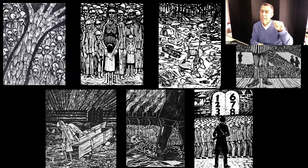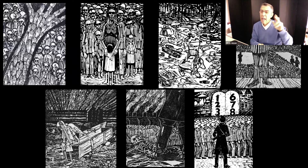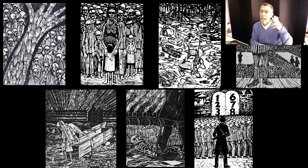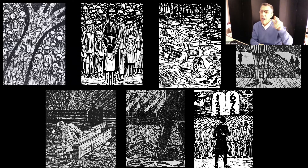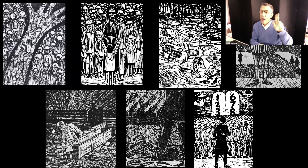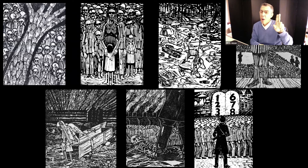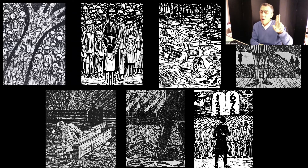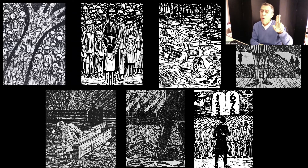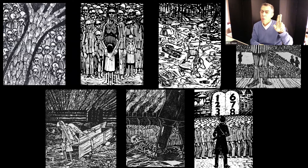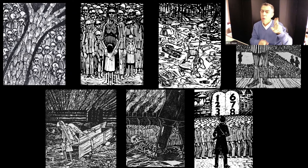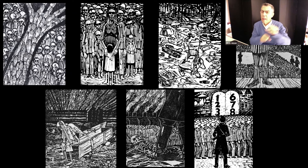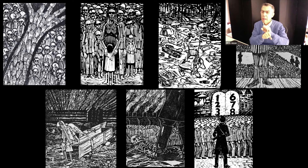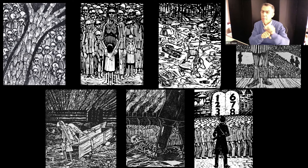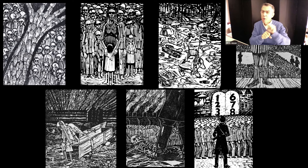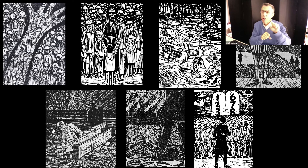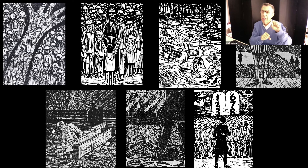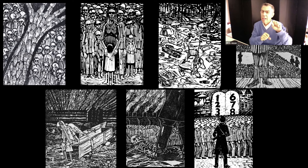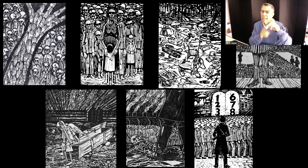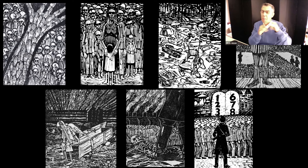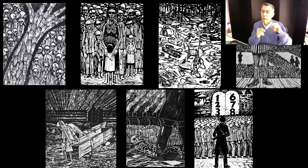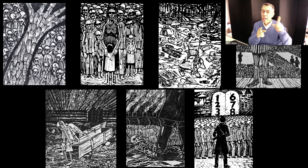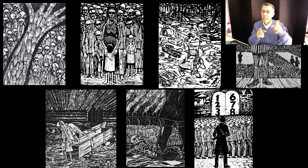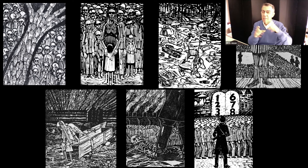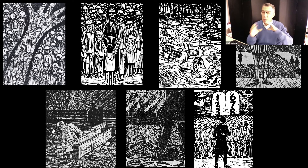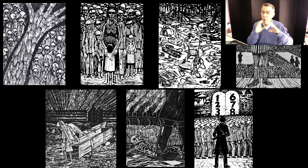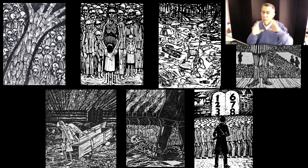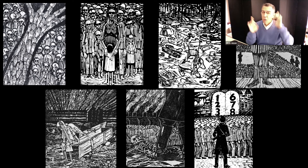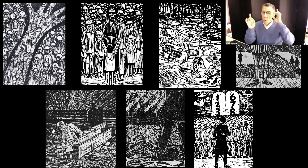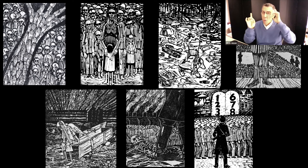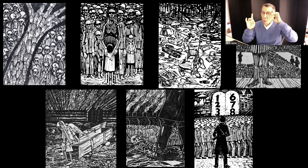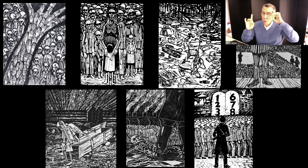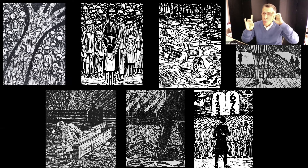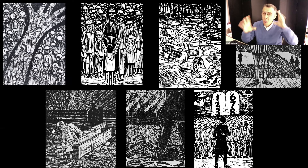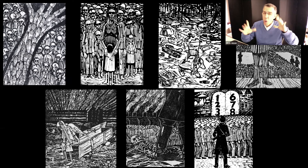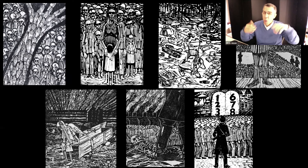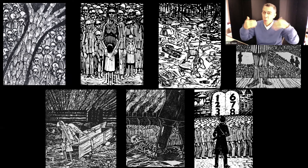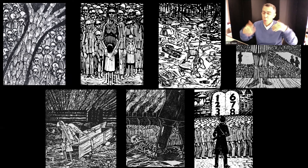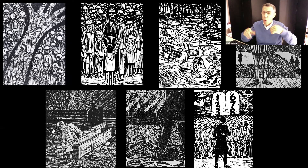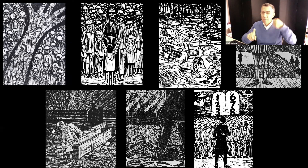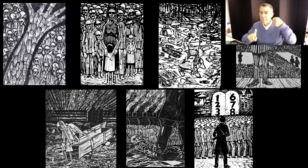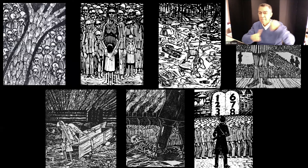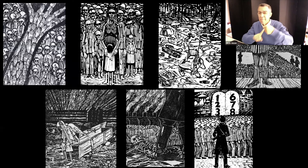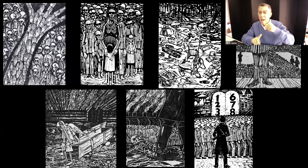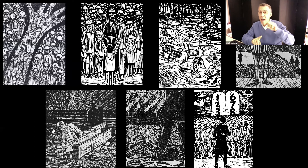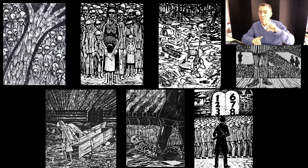he communicated the horror and the long-term impacts of the Holocaust through a series of woodcut